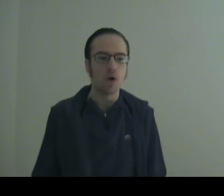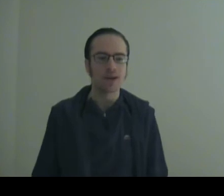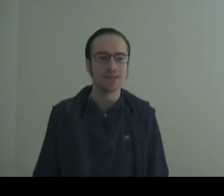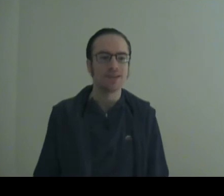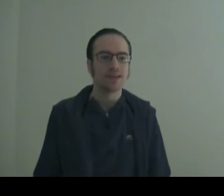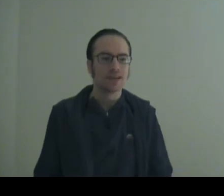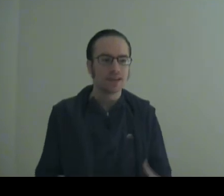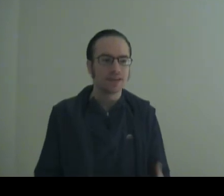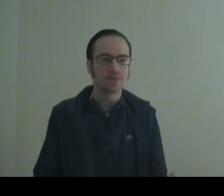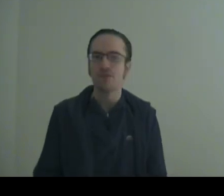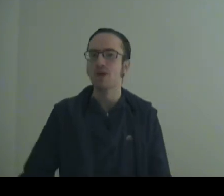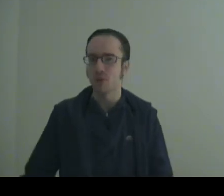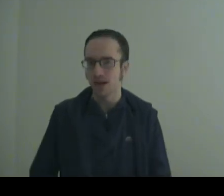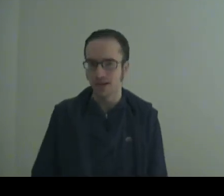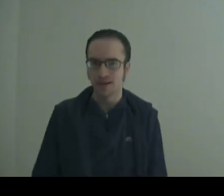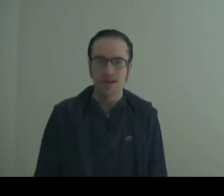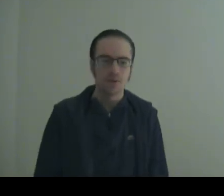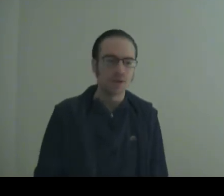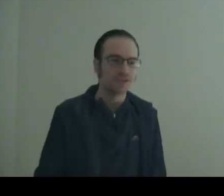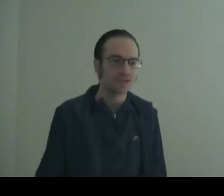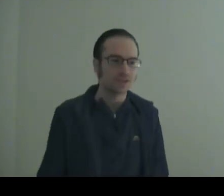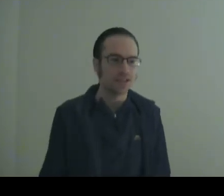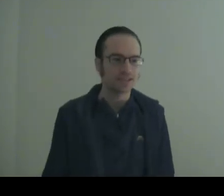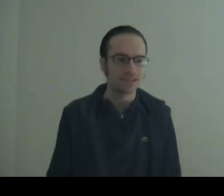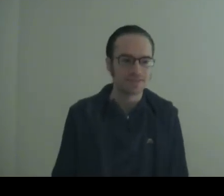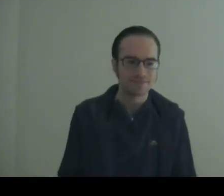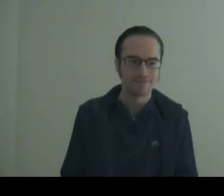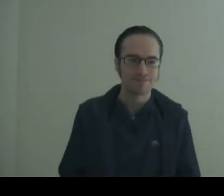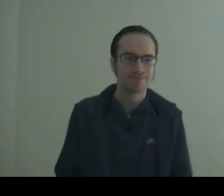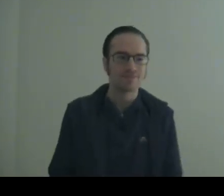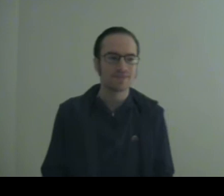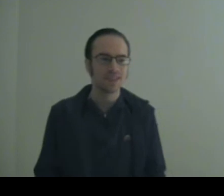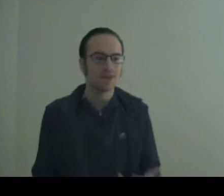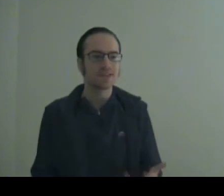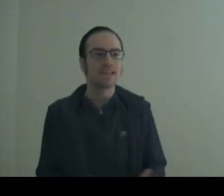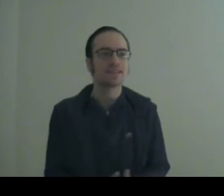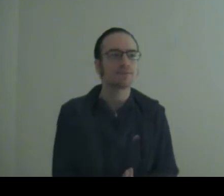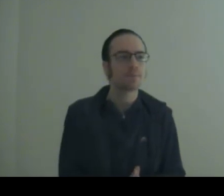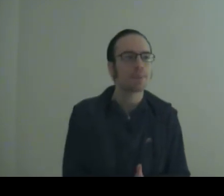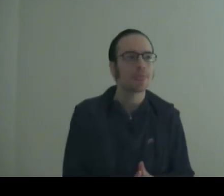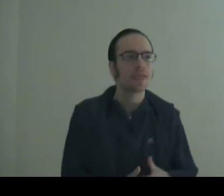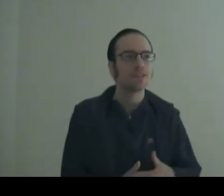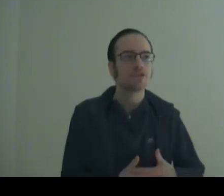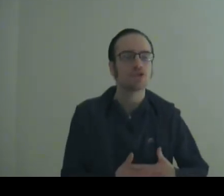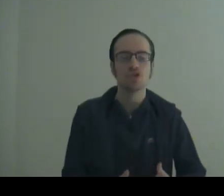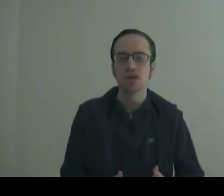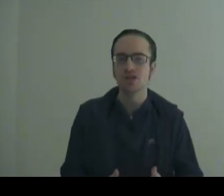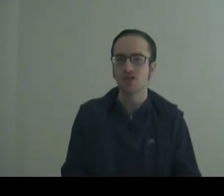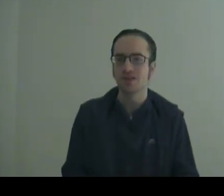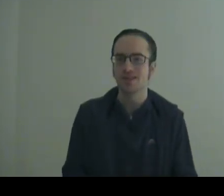wanted free will, which is... You know, it's... Should justice